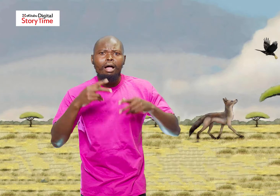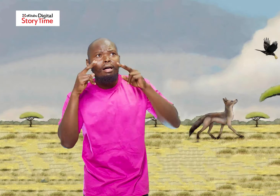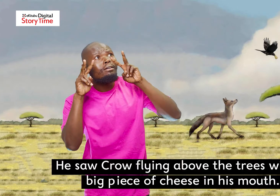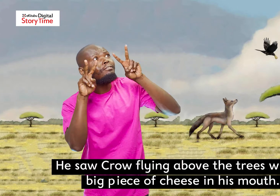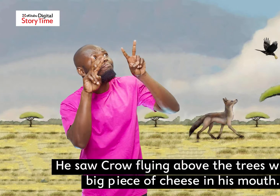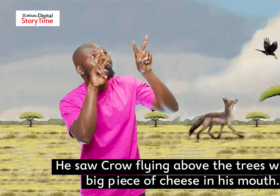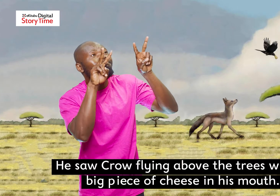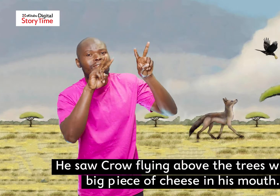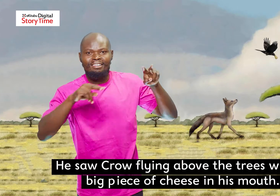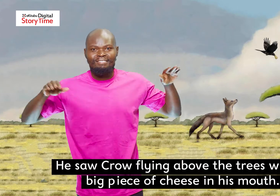hungry.